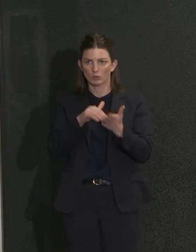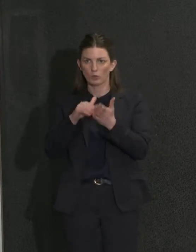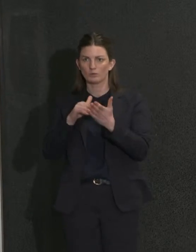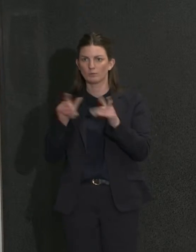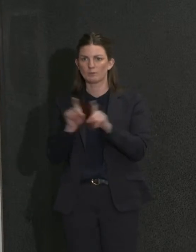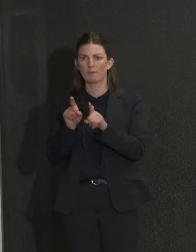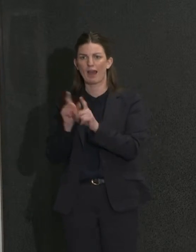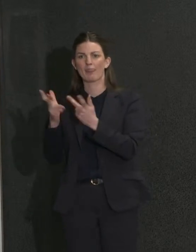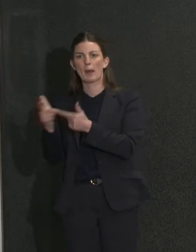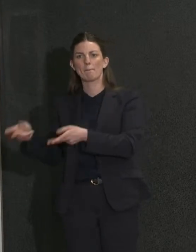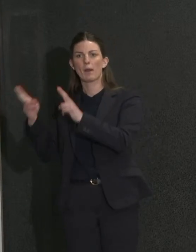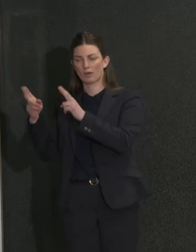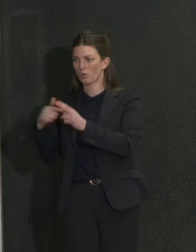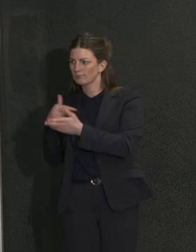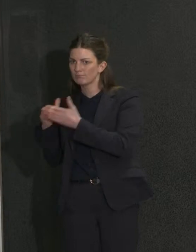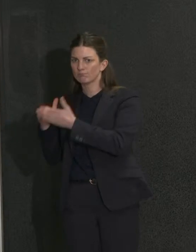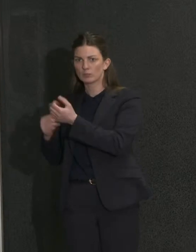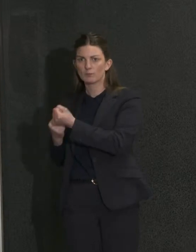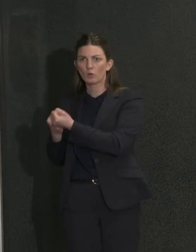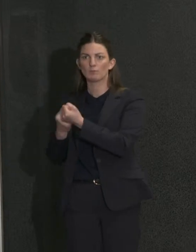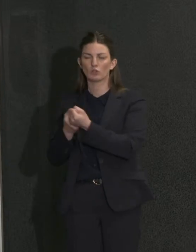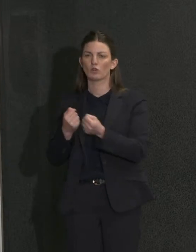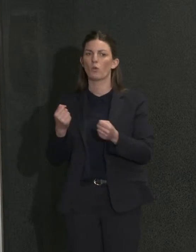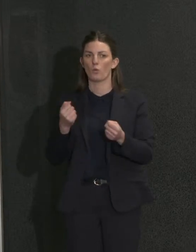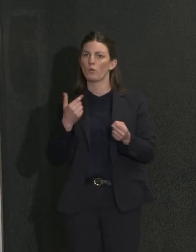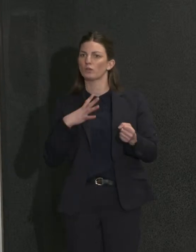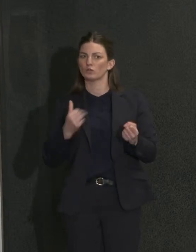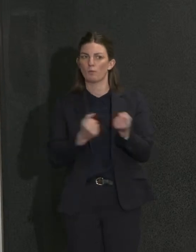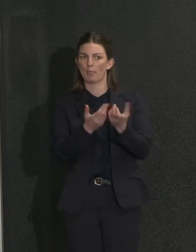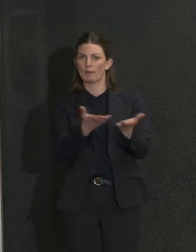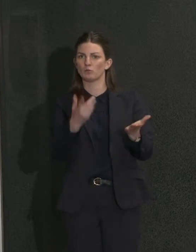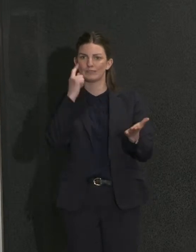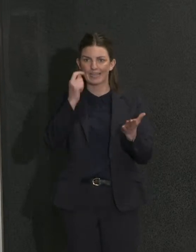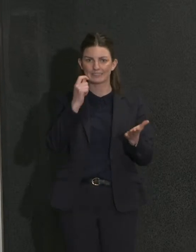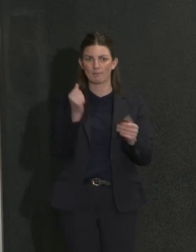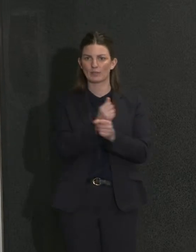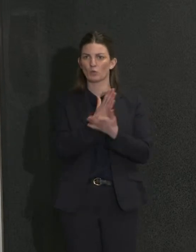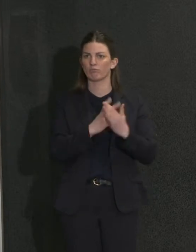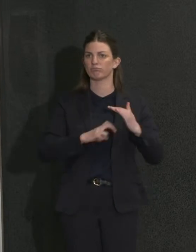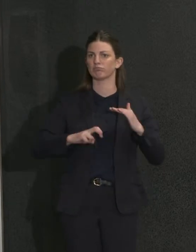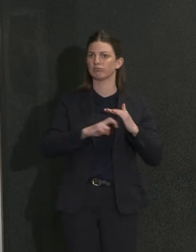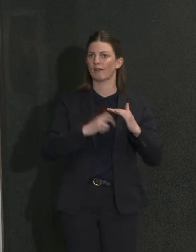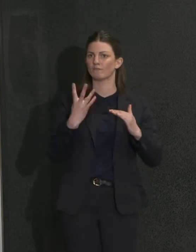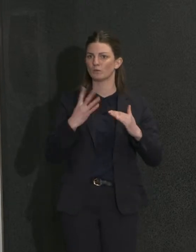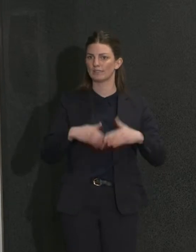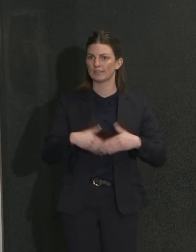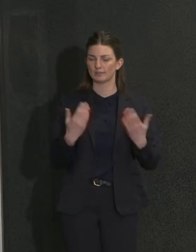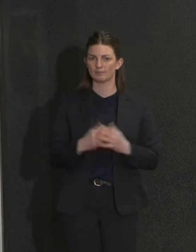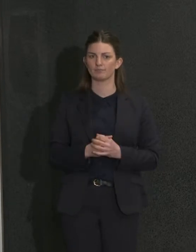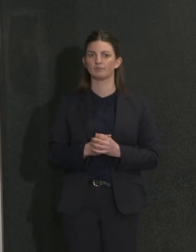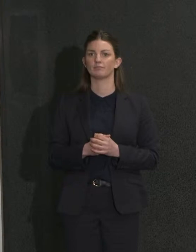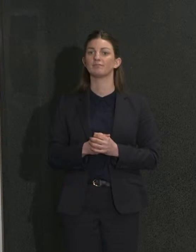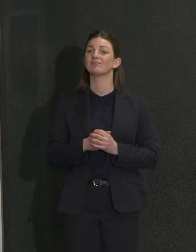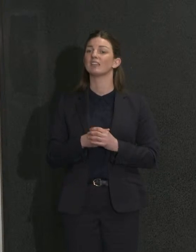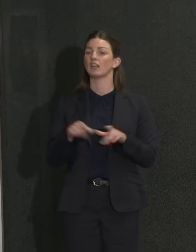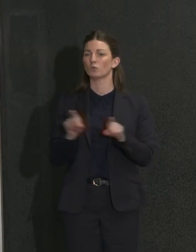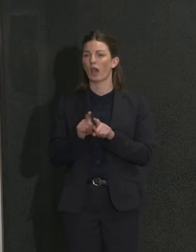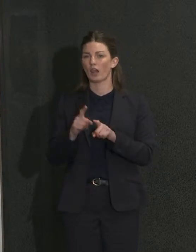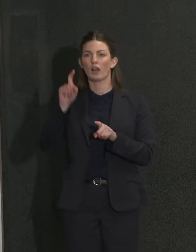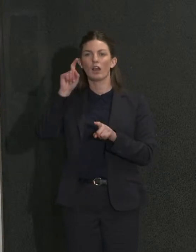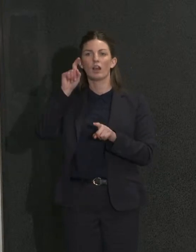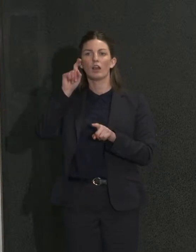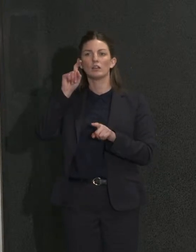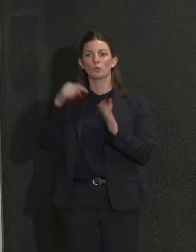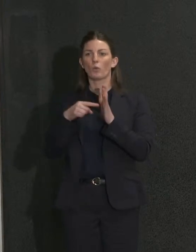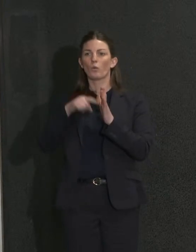their isolation, to get tested and to do the right thing. Finally, from me, we have seen wastewater detects again crop up across